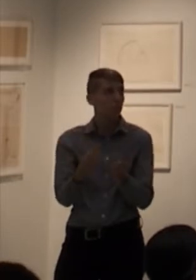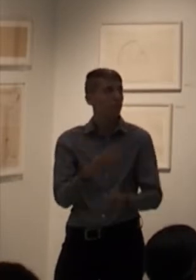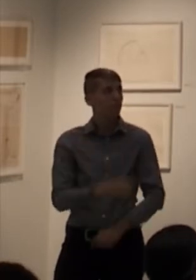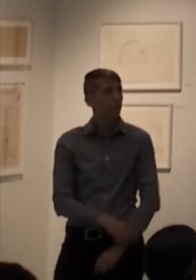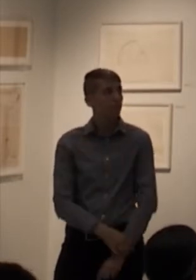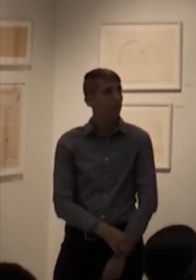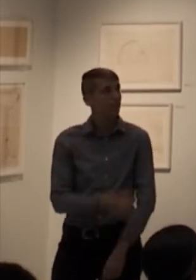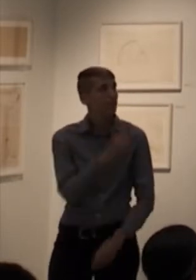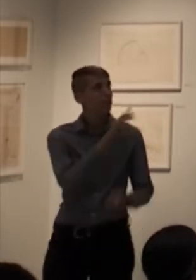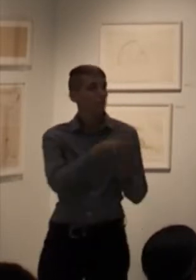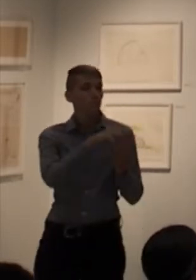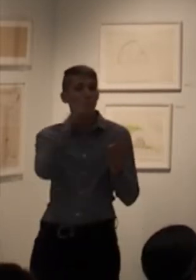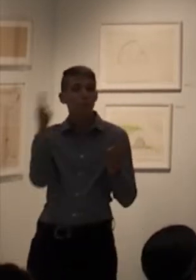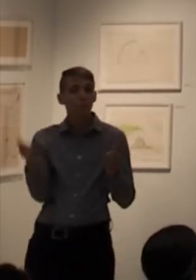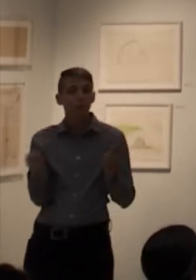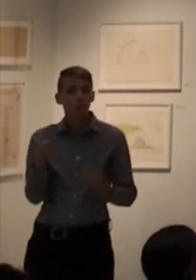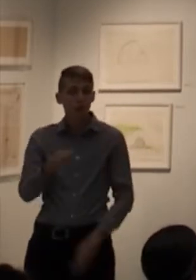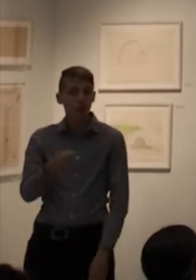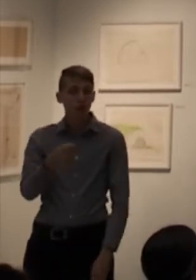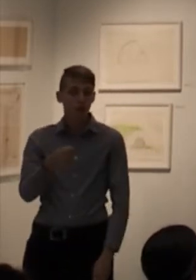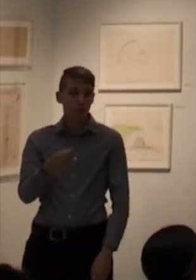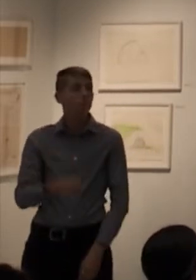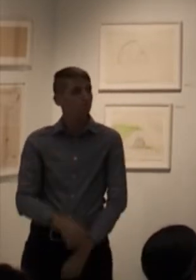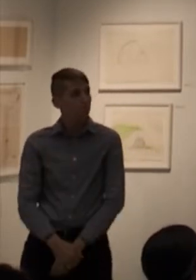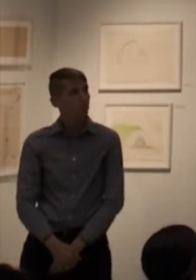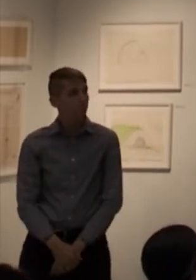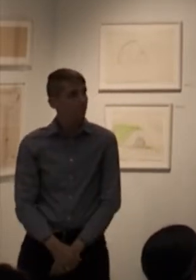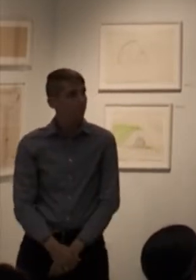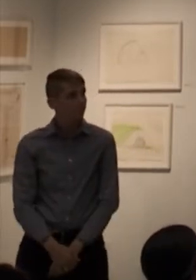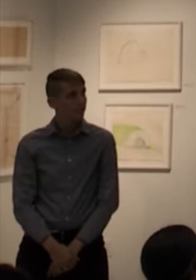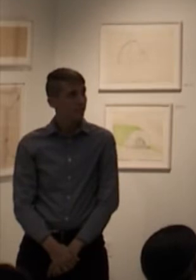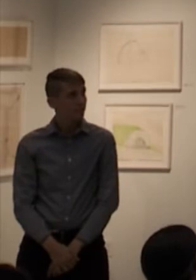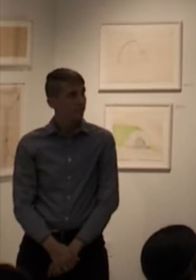These are our rainbow mugs, or Arco.